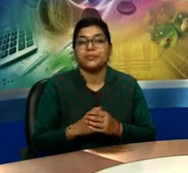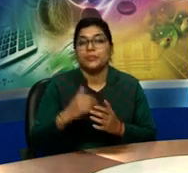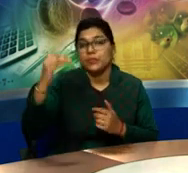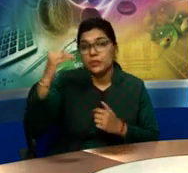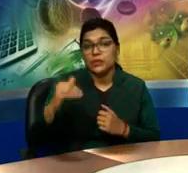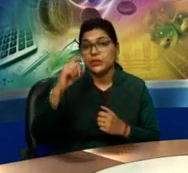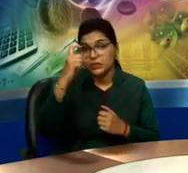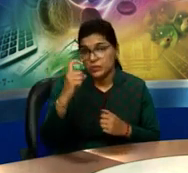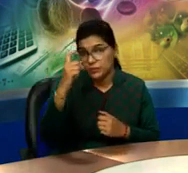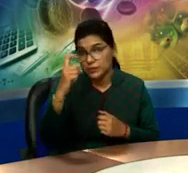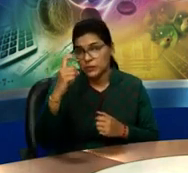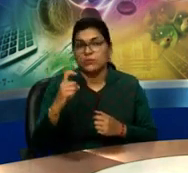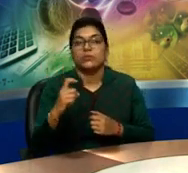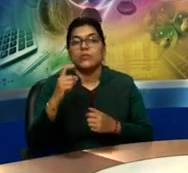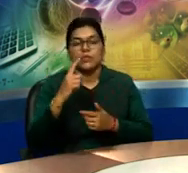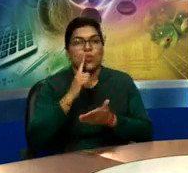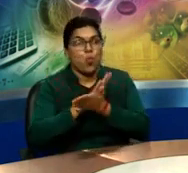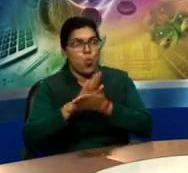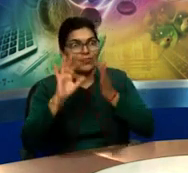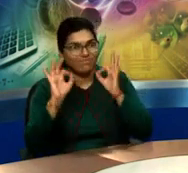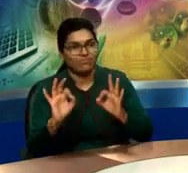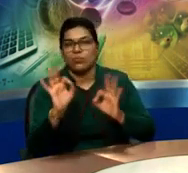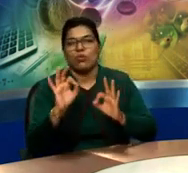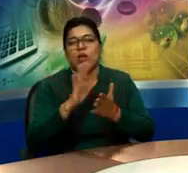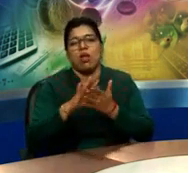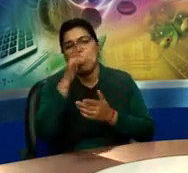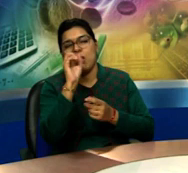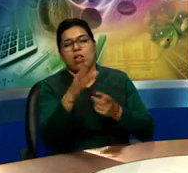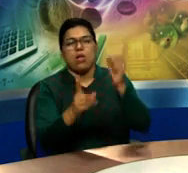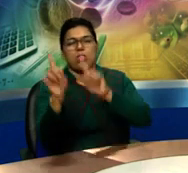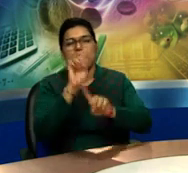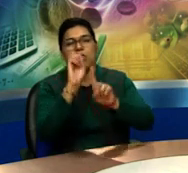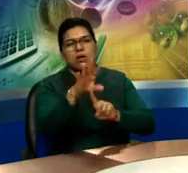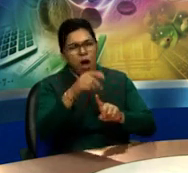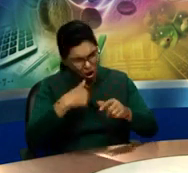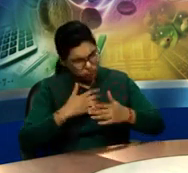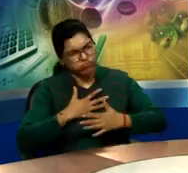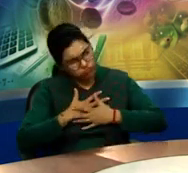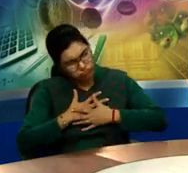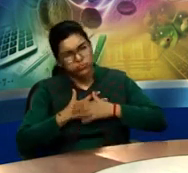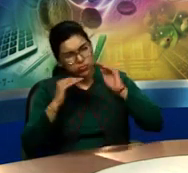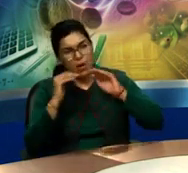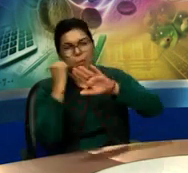problem is we disrespect the task which is at hand. And the seventh point